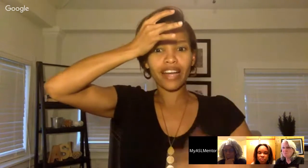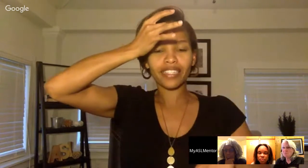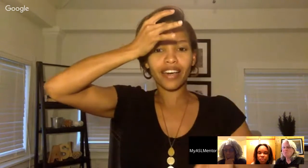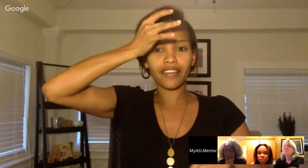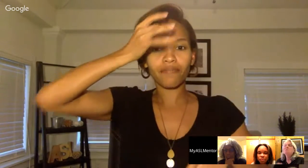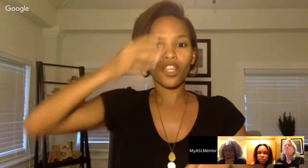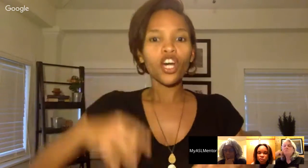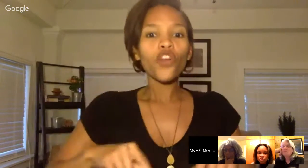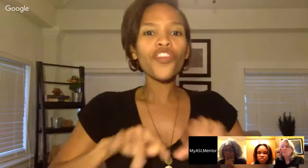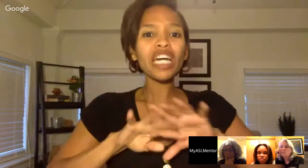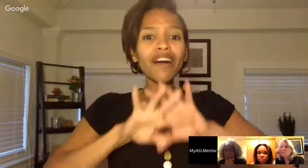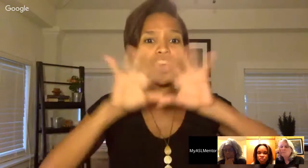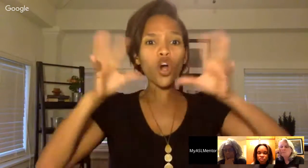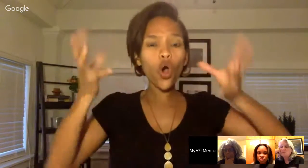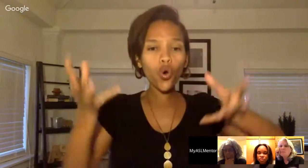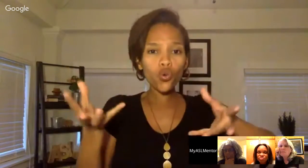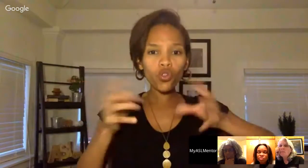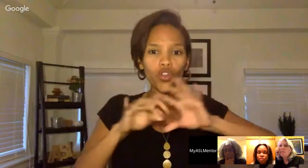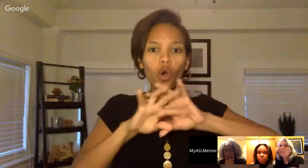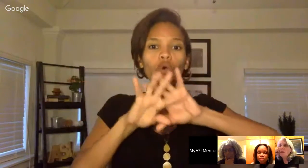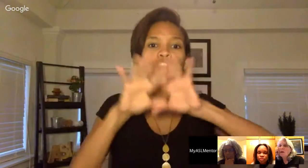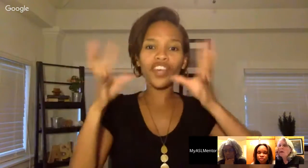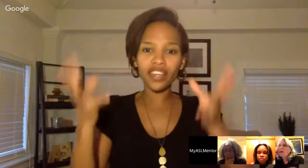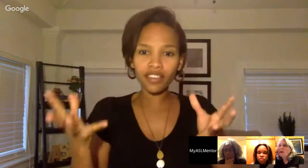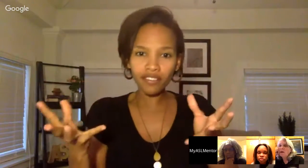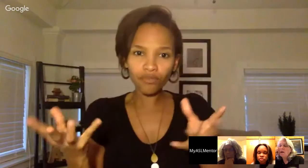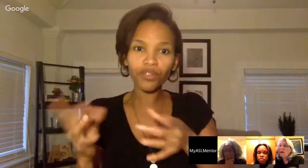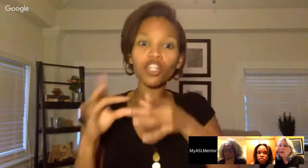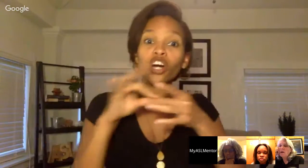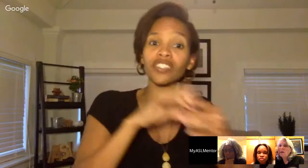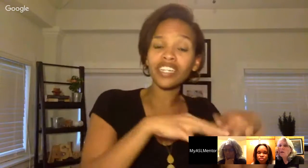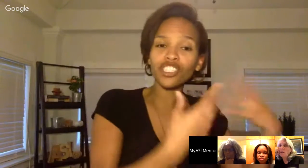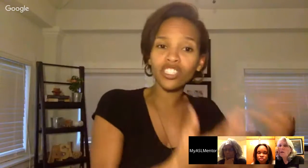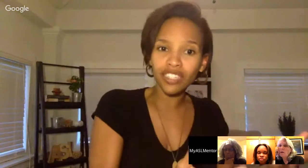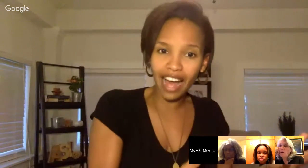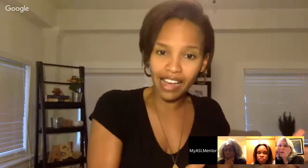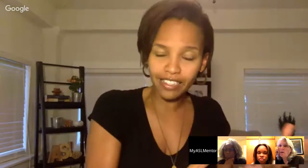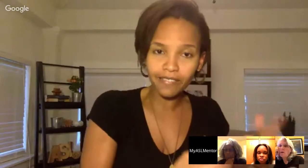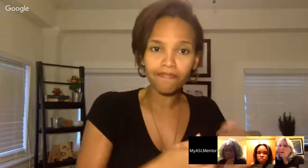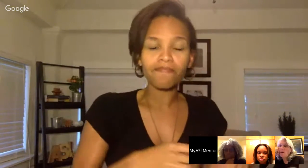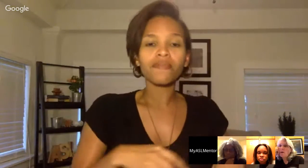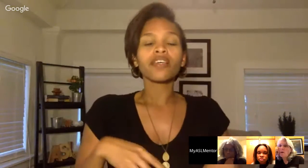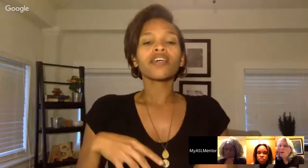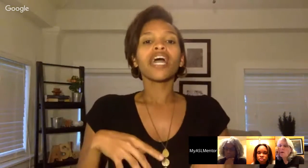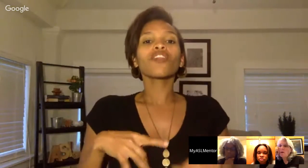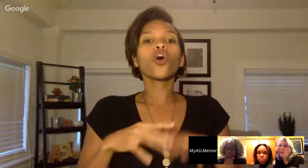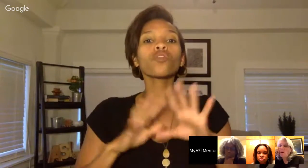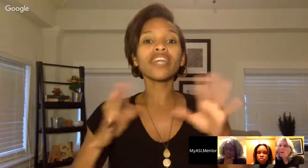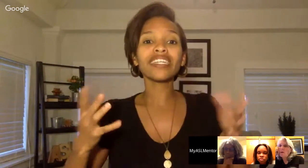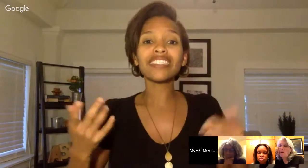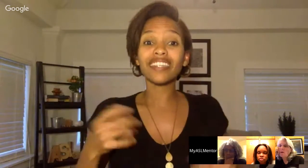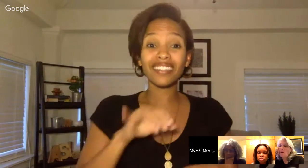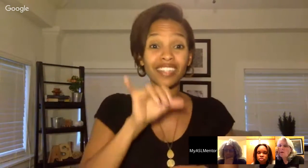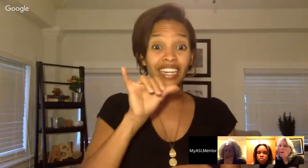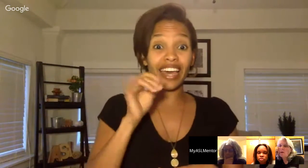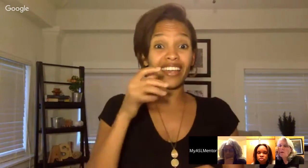from that sign. Think about the whole thing with regard to teaching the class, and the whole sentence is,